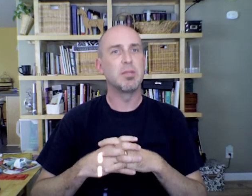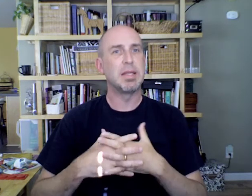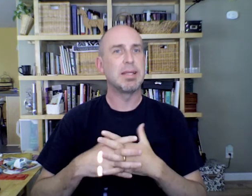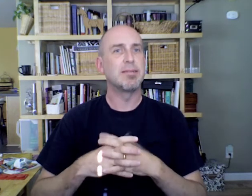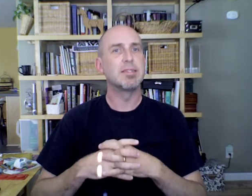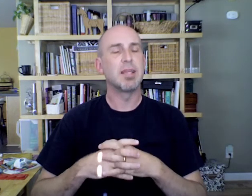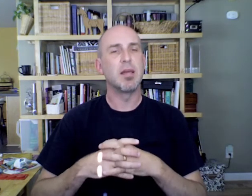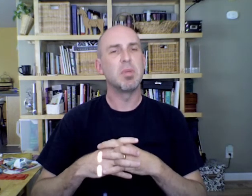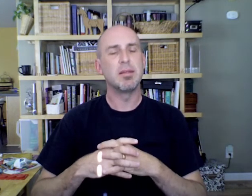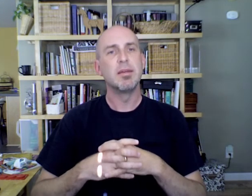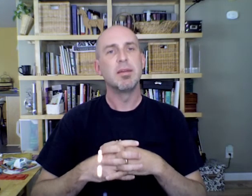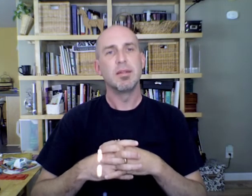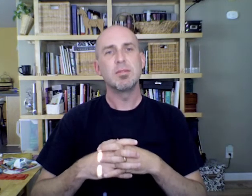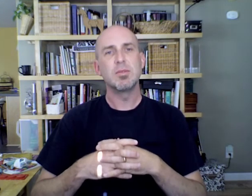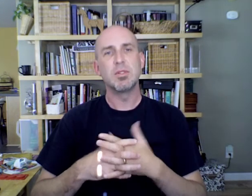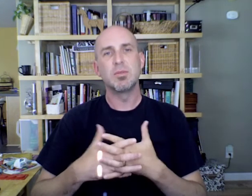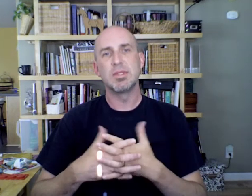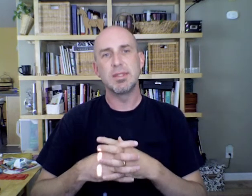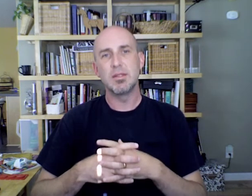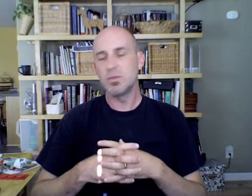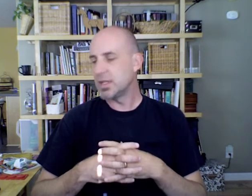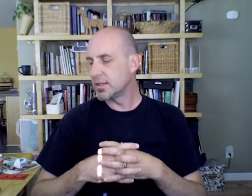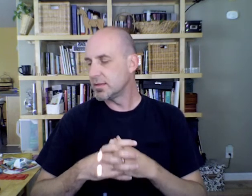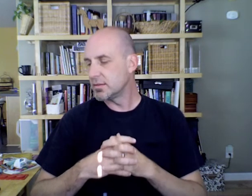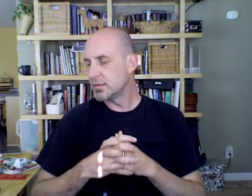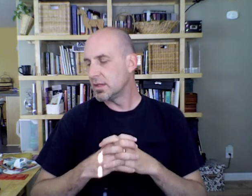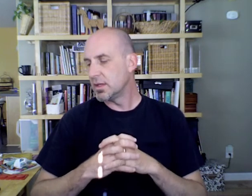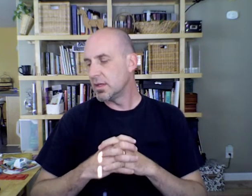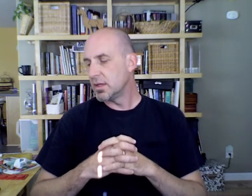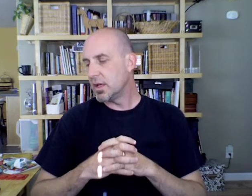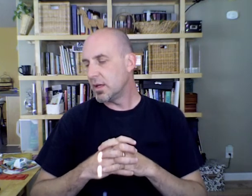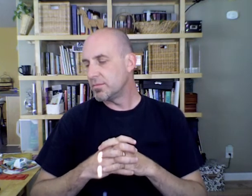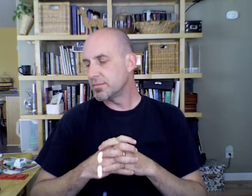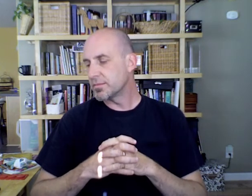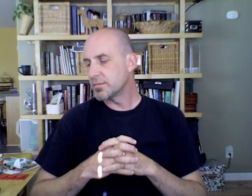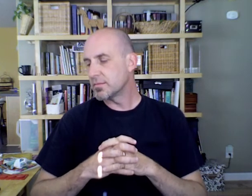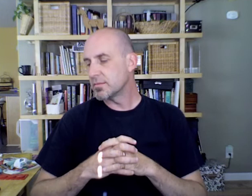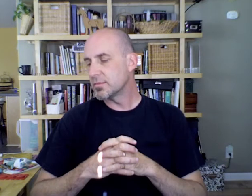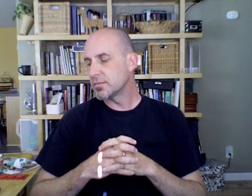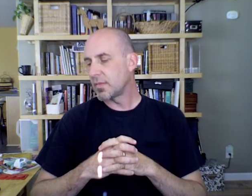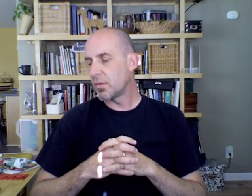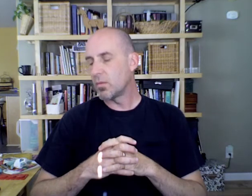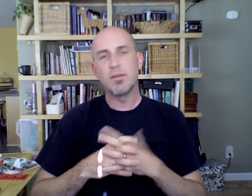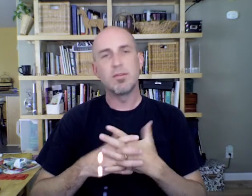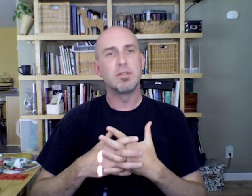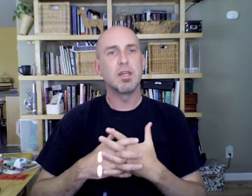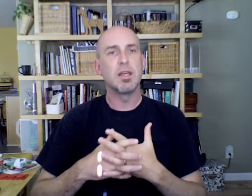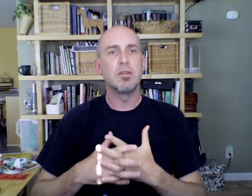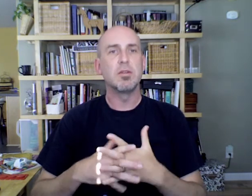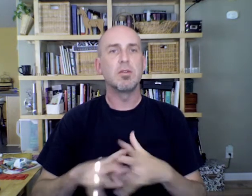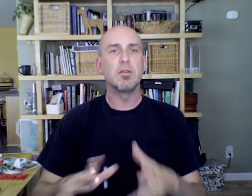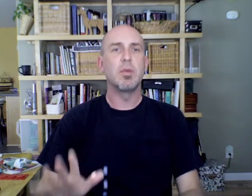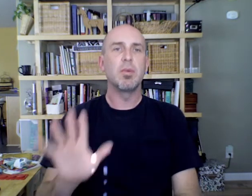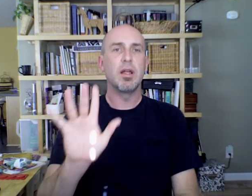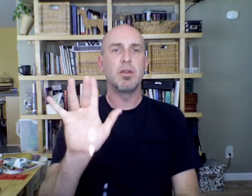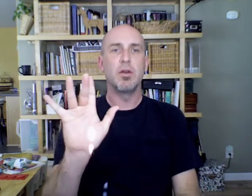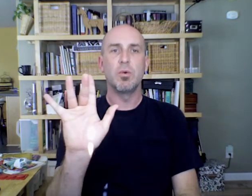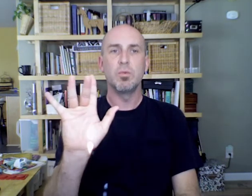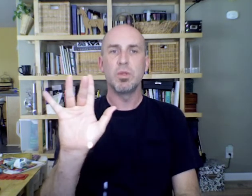meaning of the sign, but that's what I generally see it used as. we have another sign. You may or may not know, the middle